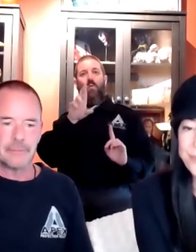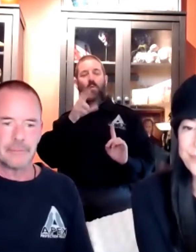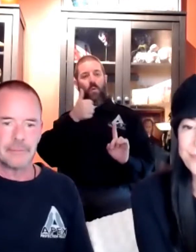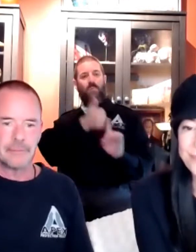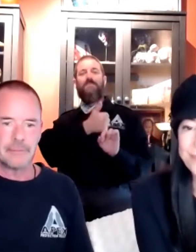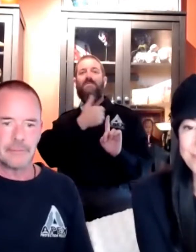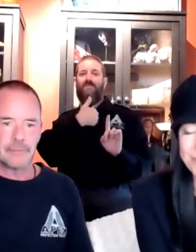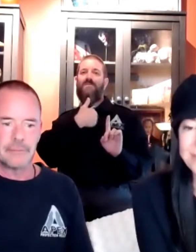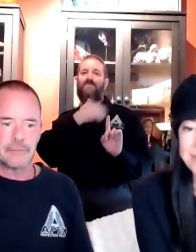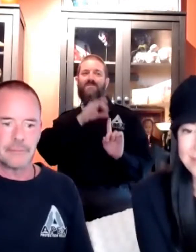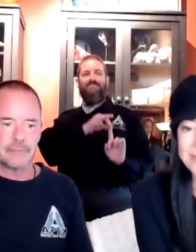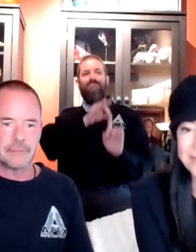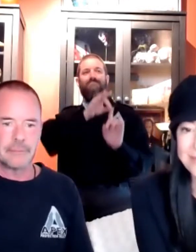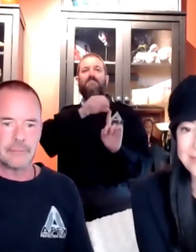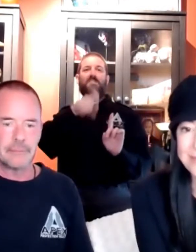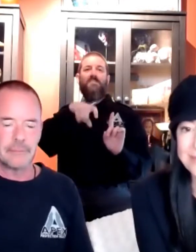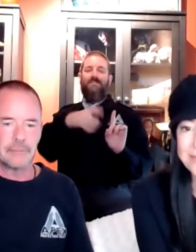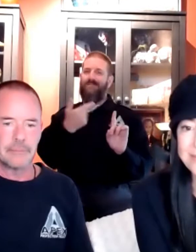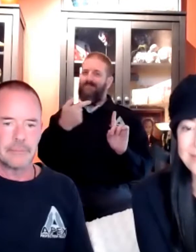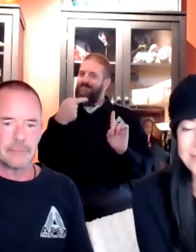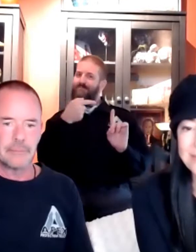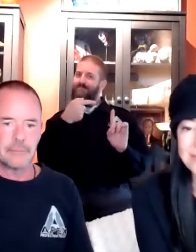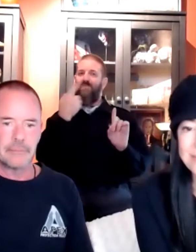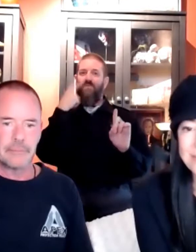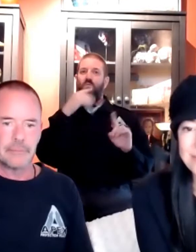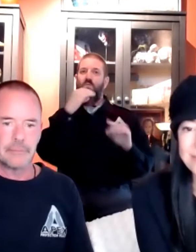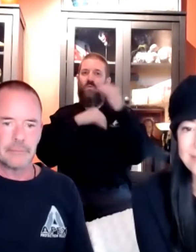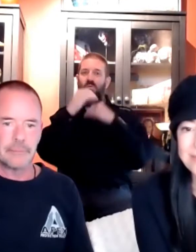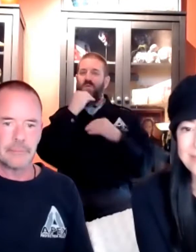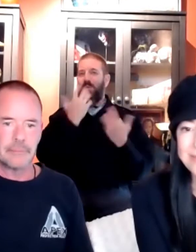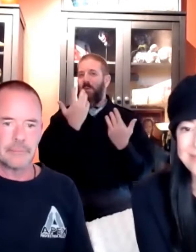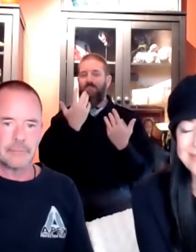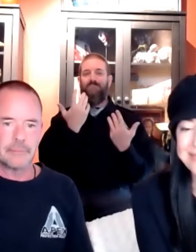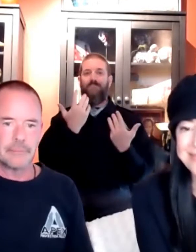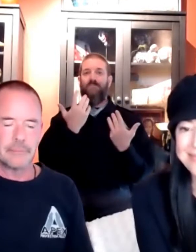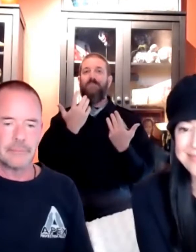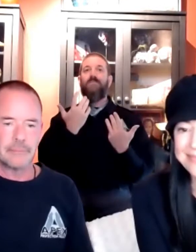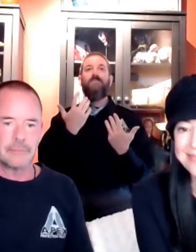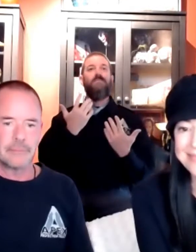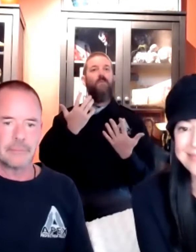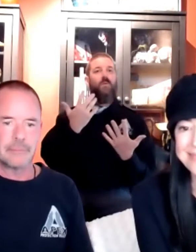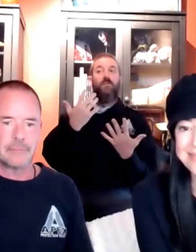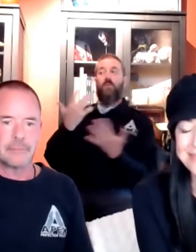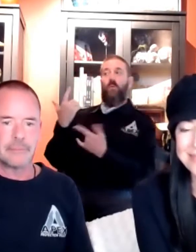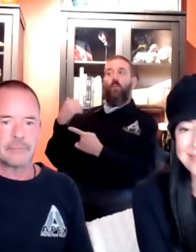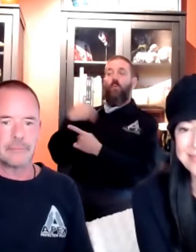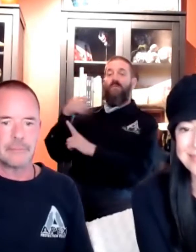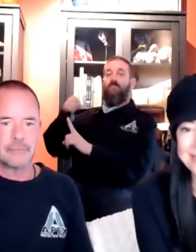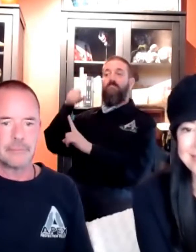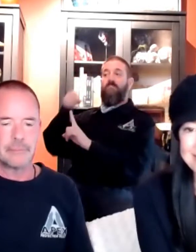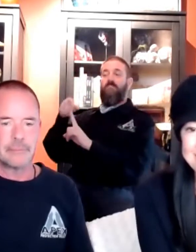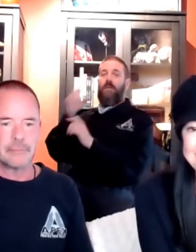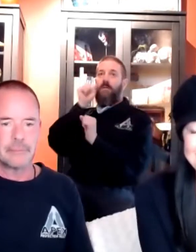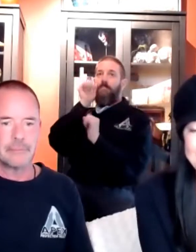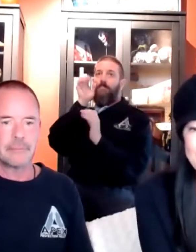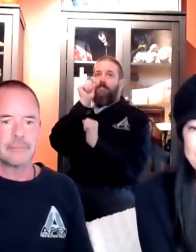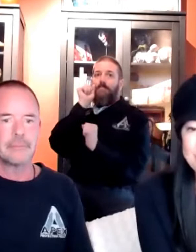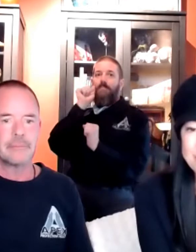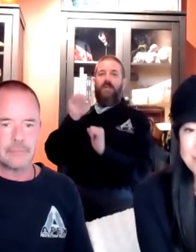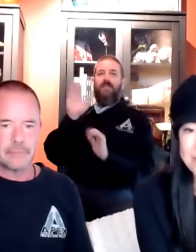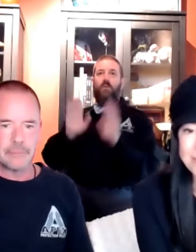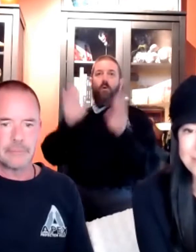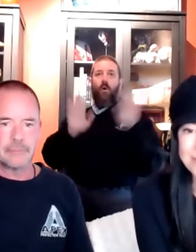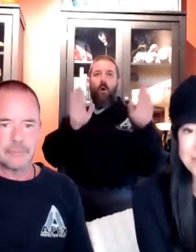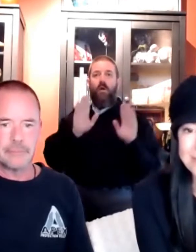reason why I want you guys to talk about that a little bit is because we have an amazing auction item where it's Fund the Mission. The funds would go directly to you